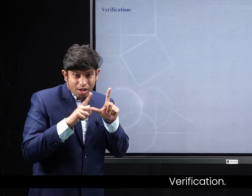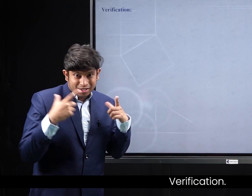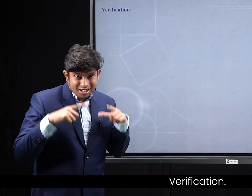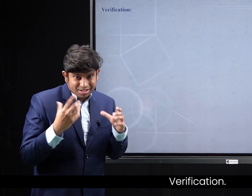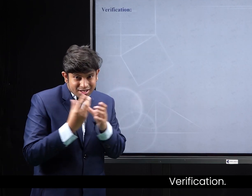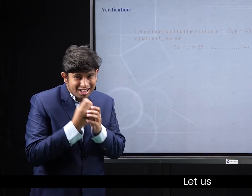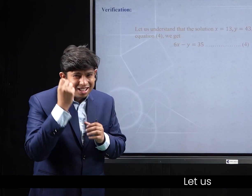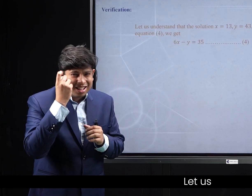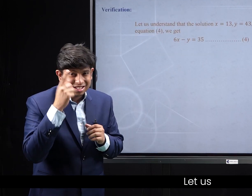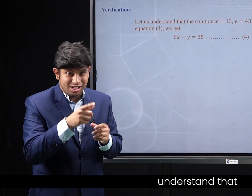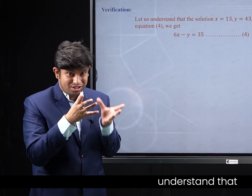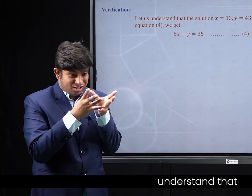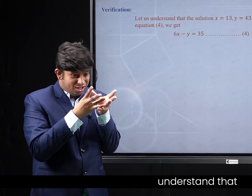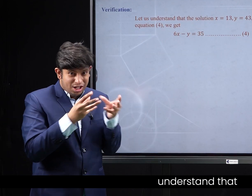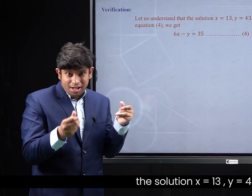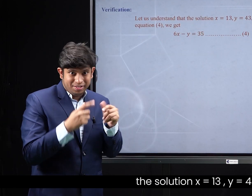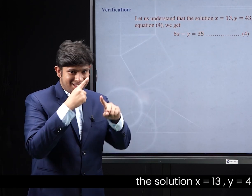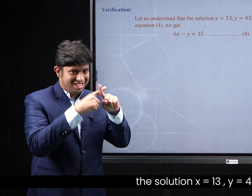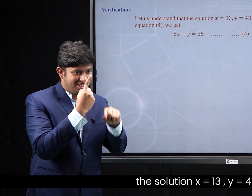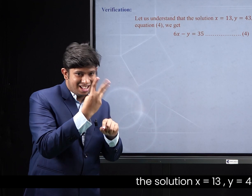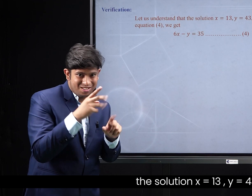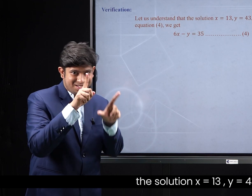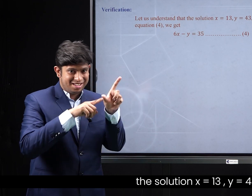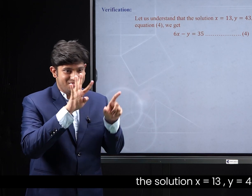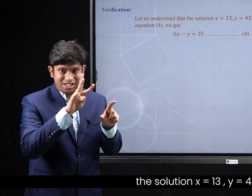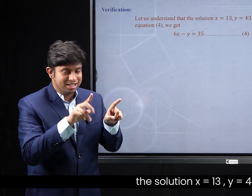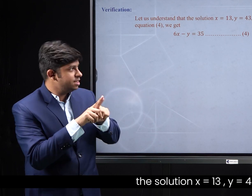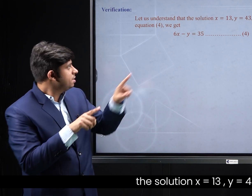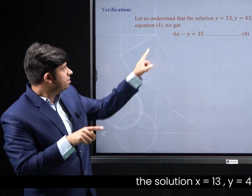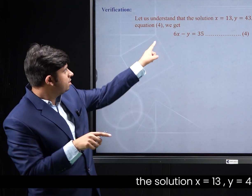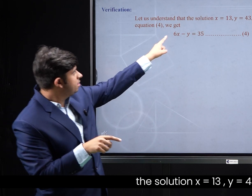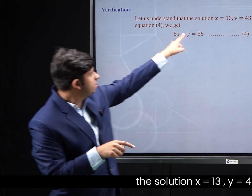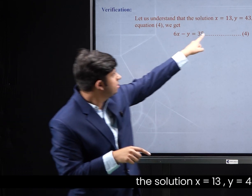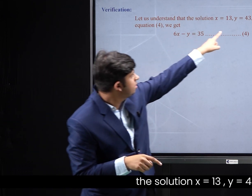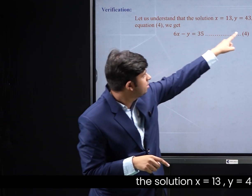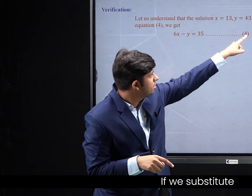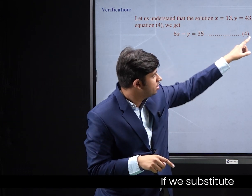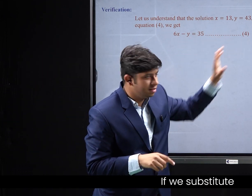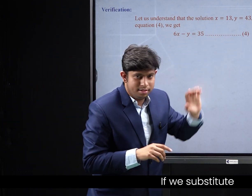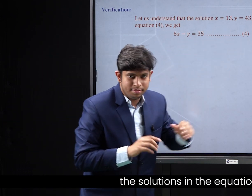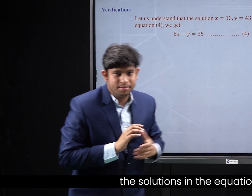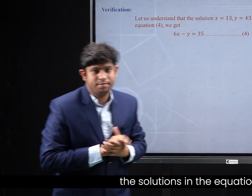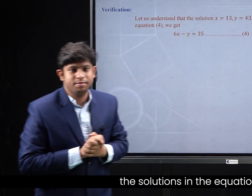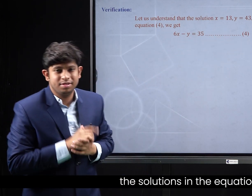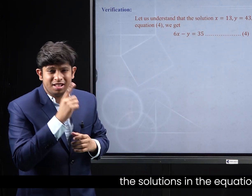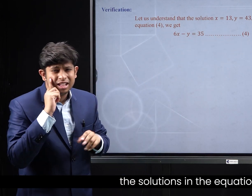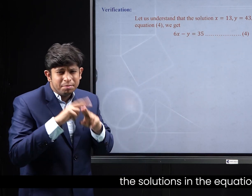Verification. Let us understand that the solution x equal to 13, y equal to 43. If we substitute the solutions in the equation